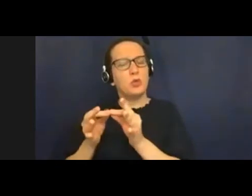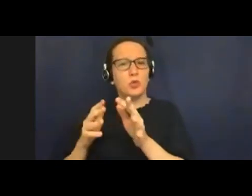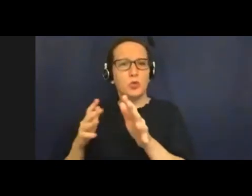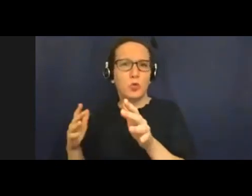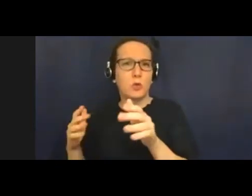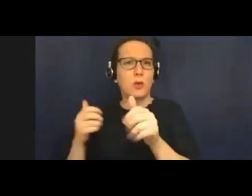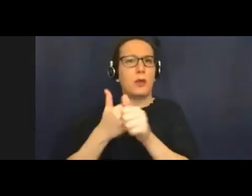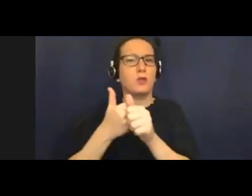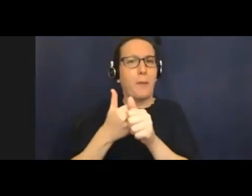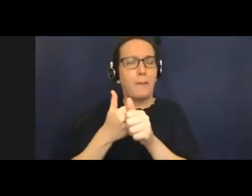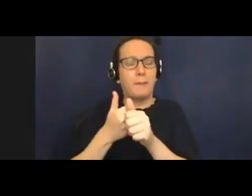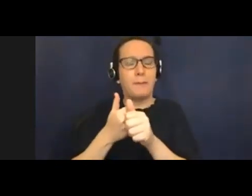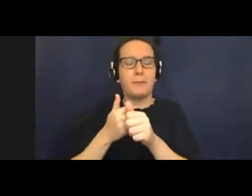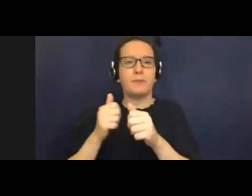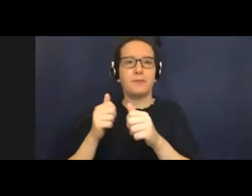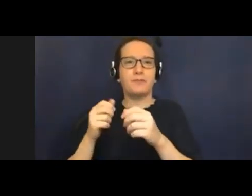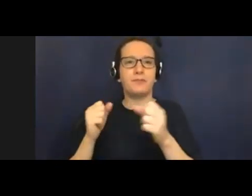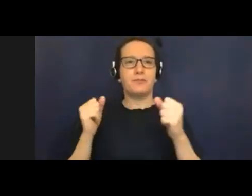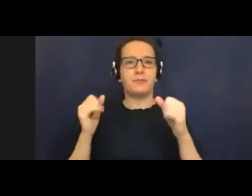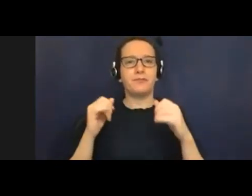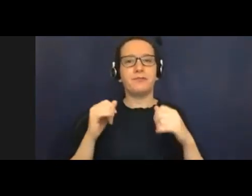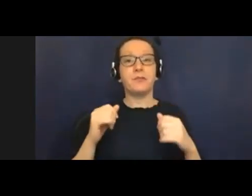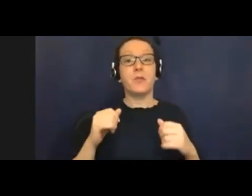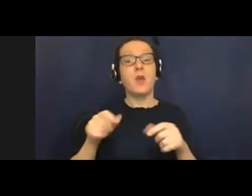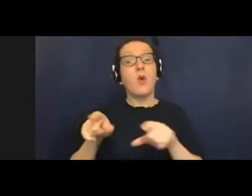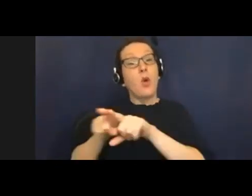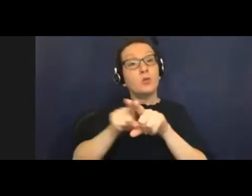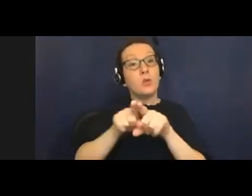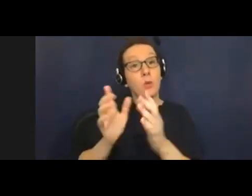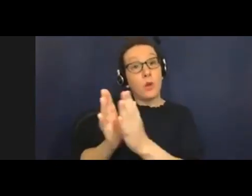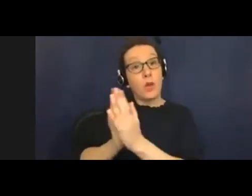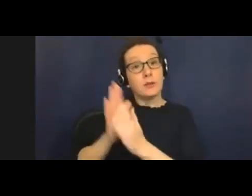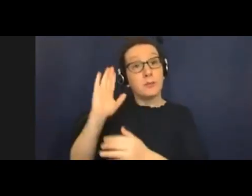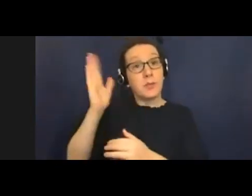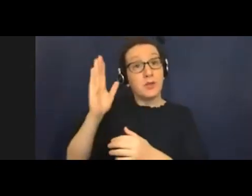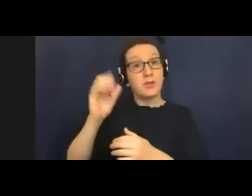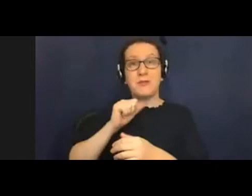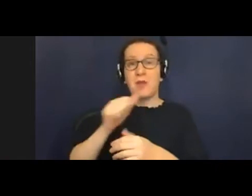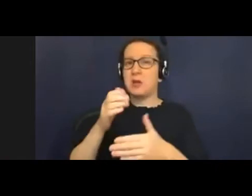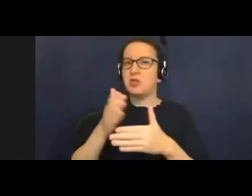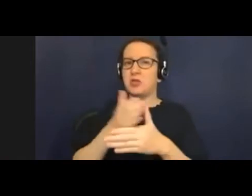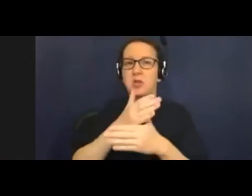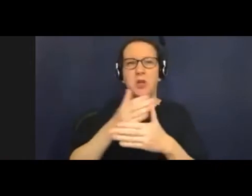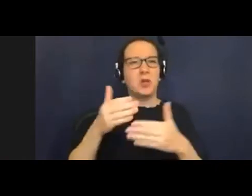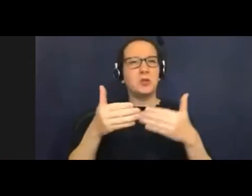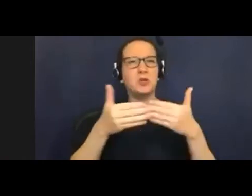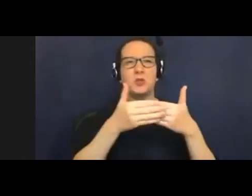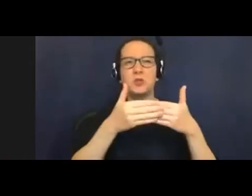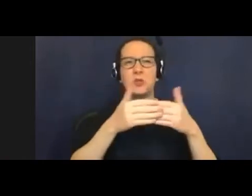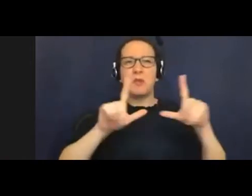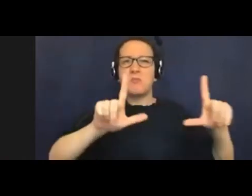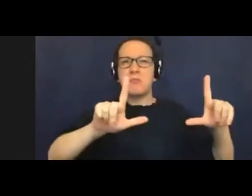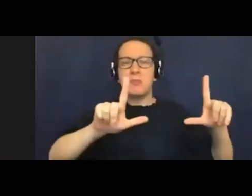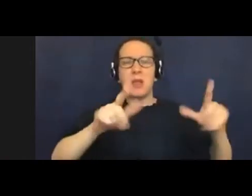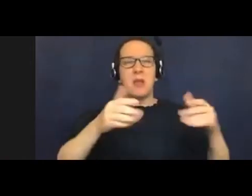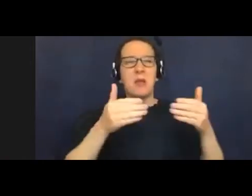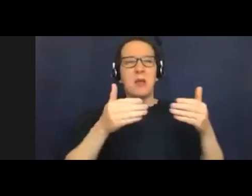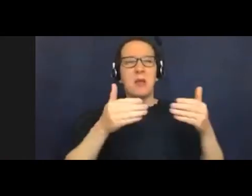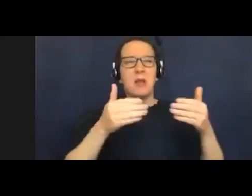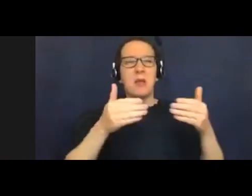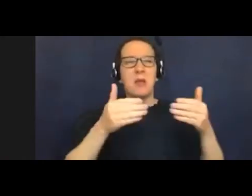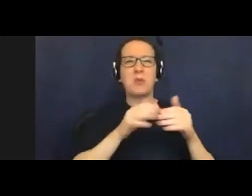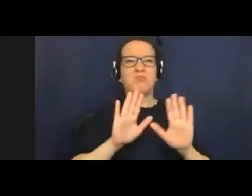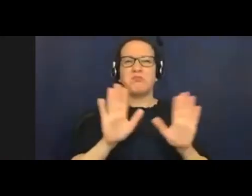have also asked our speakers not to use screen share or PowerPoints to make it